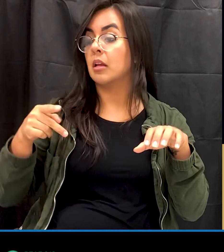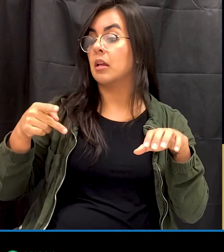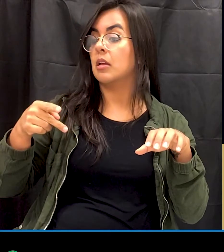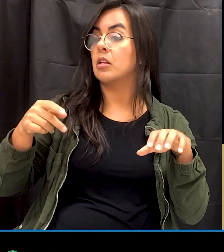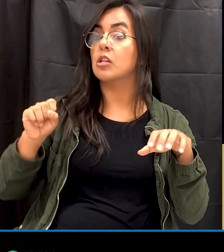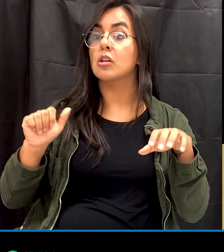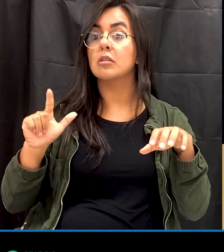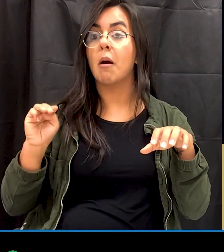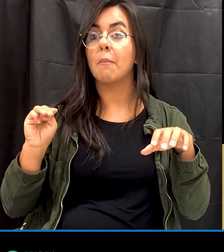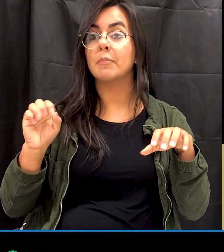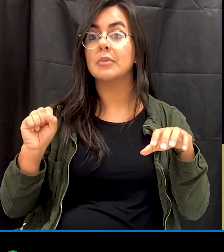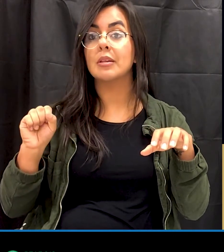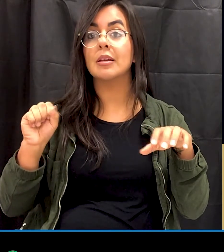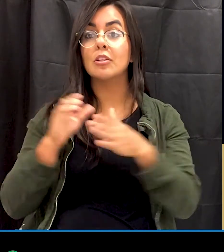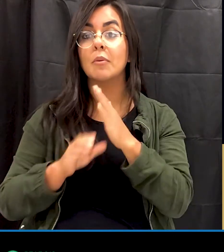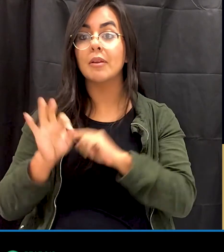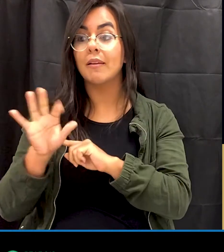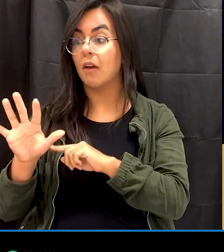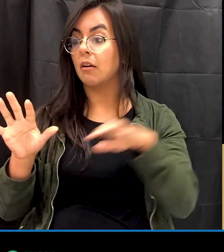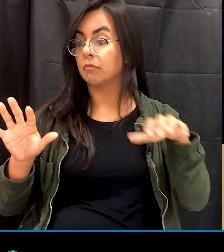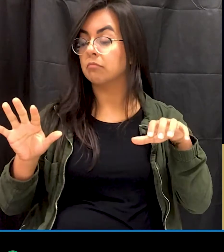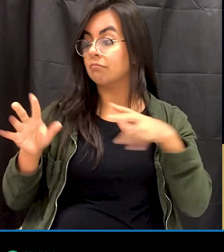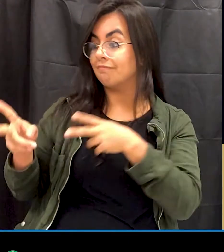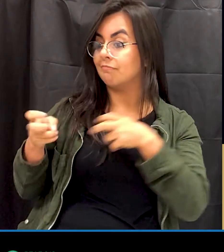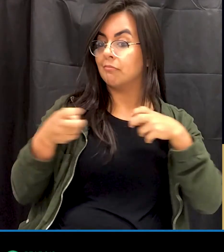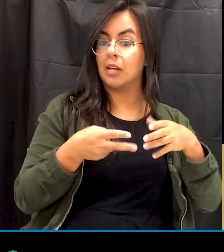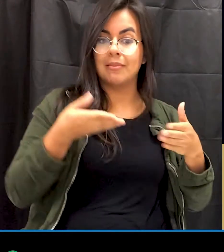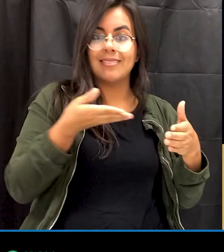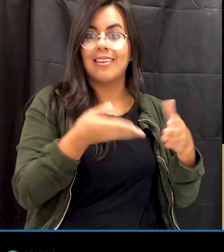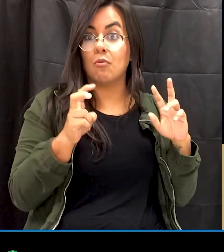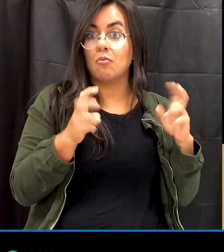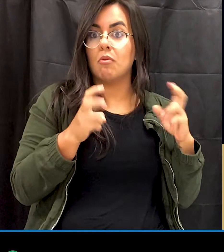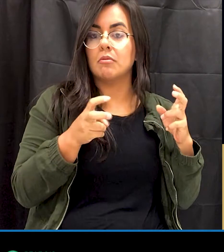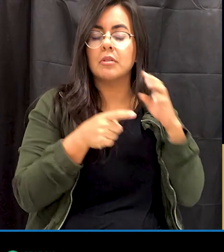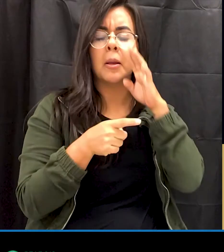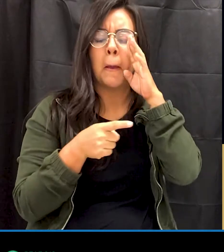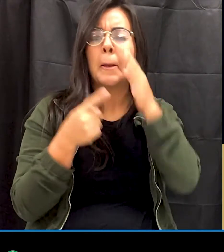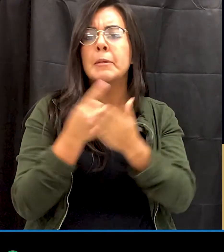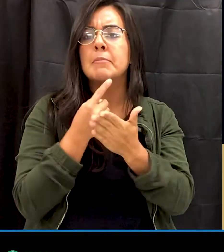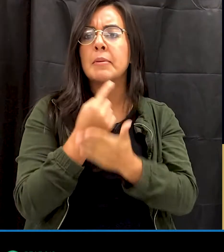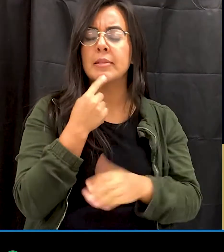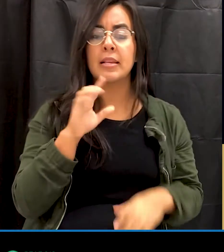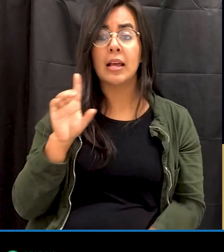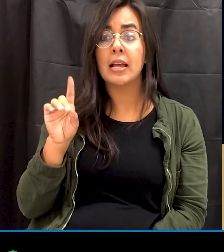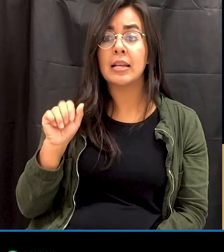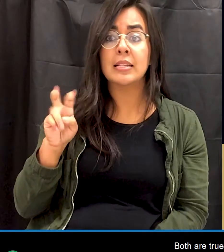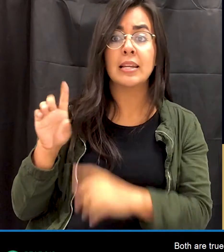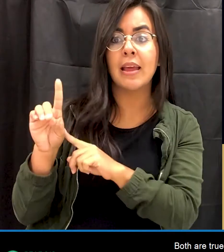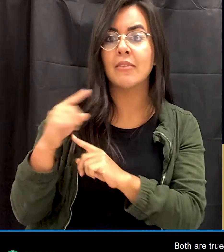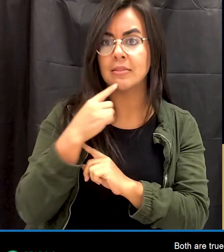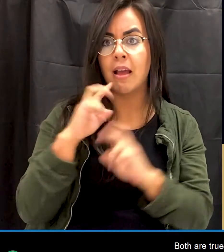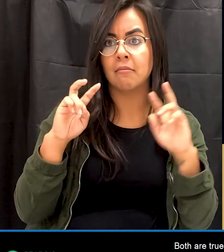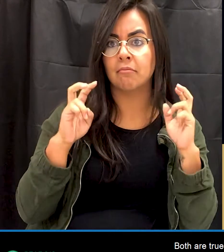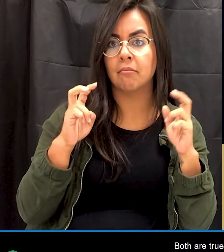95. And one time it'll say, well, David said this. And then another time it'll say, the Holy Spirit said this, right?